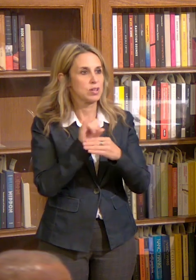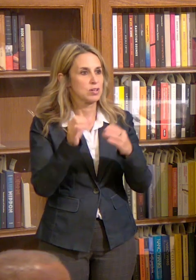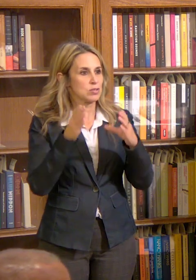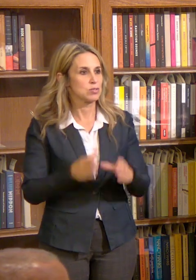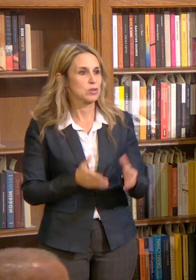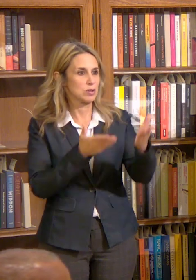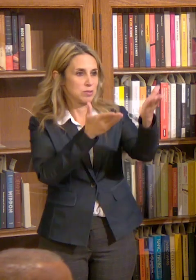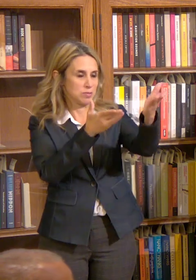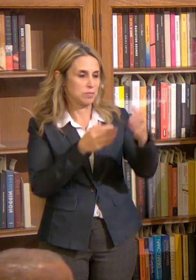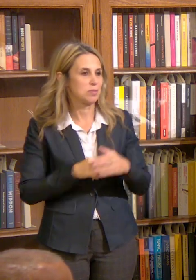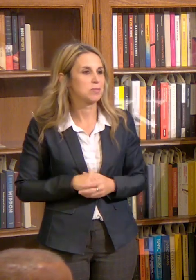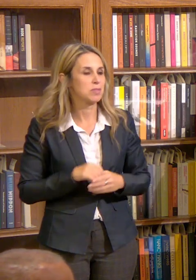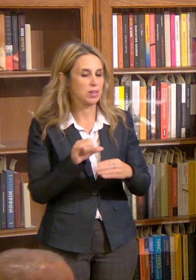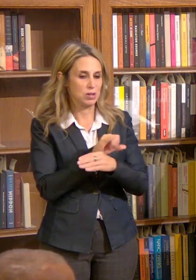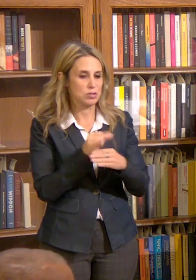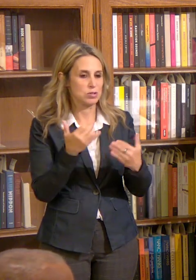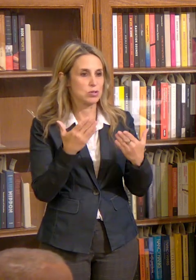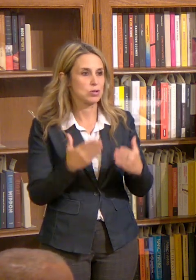is in the